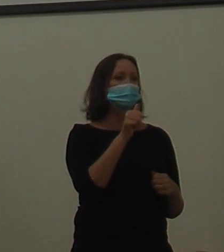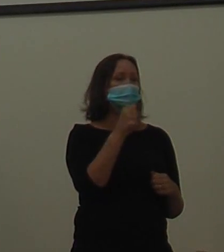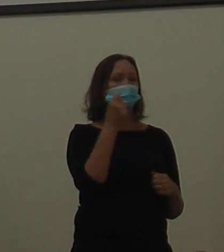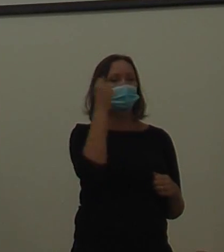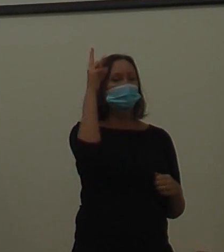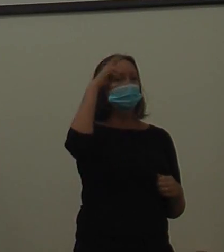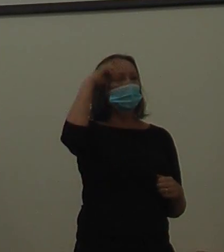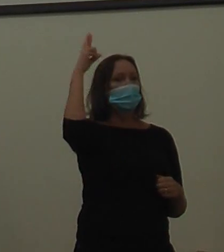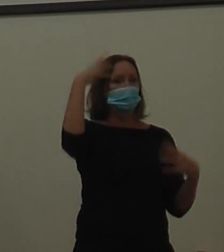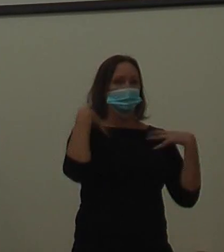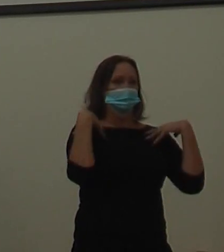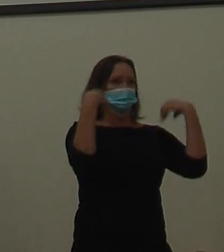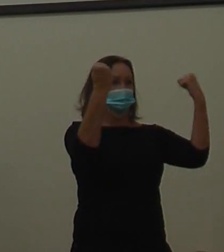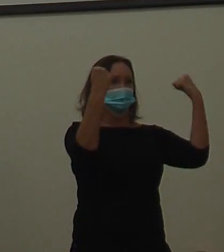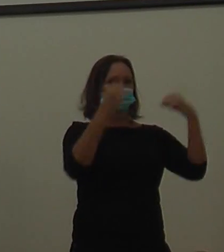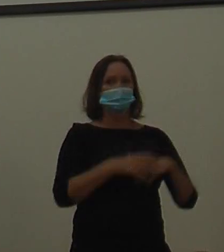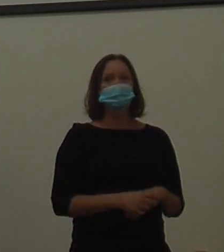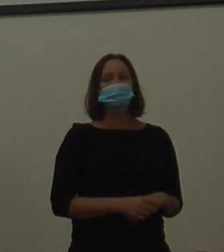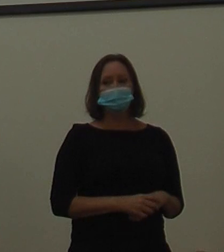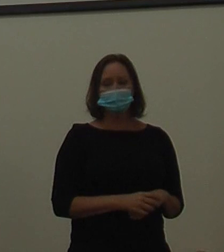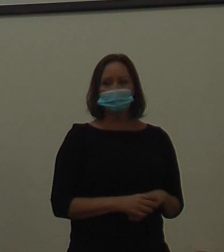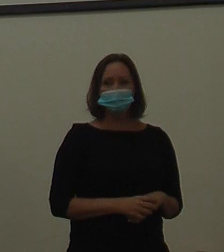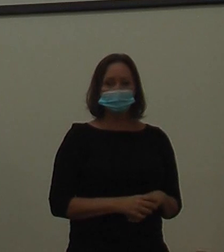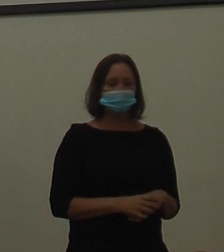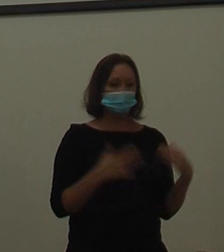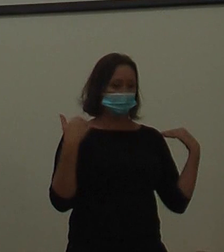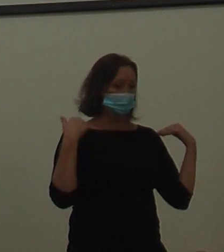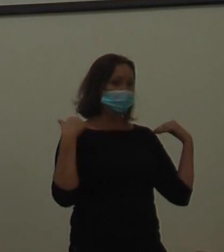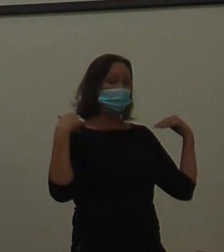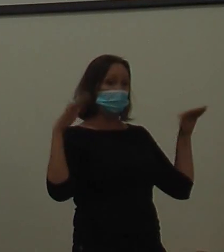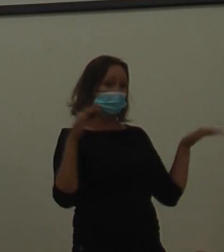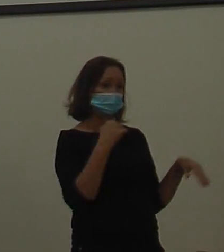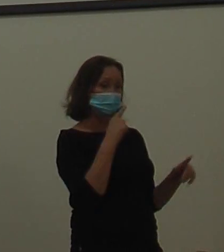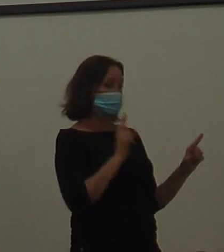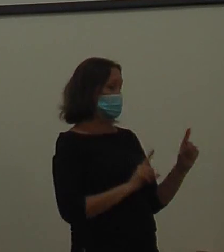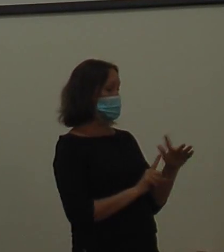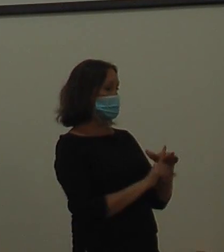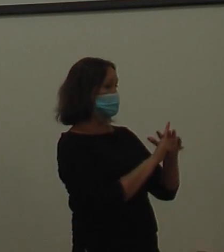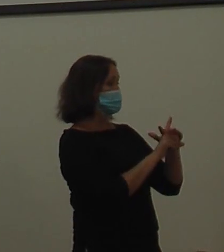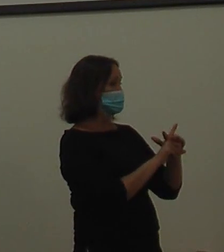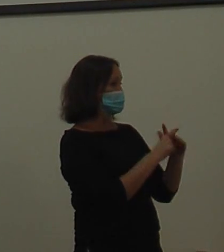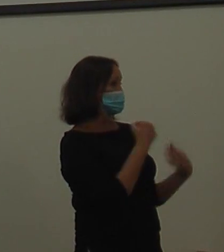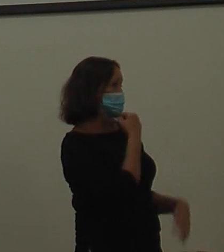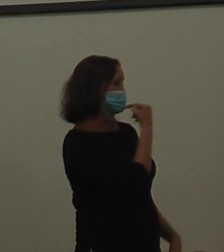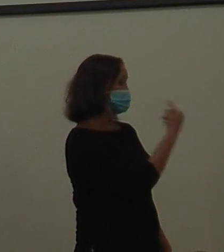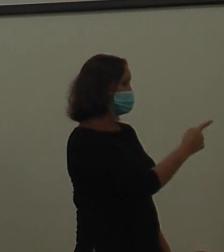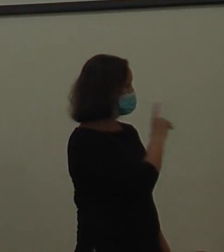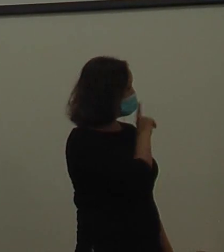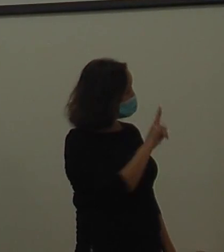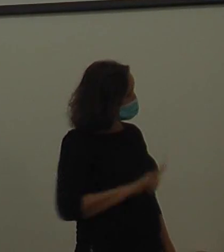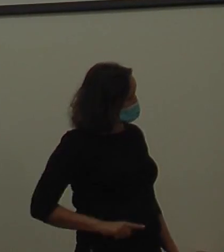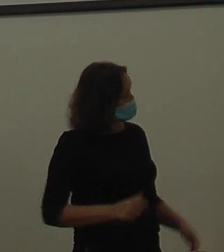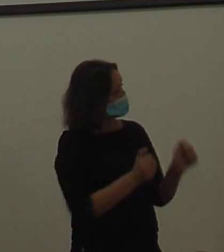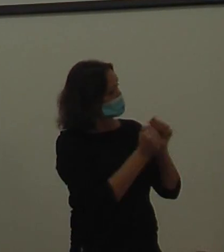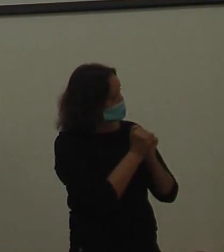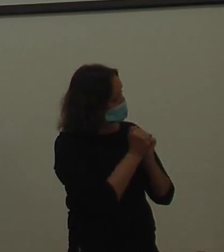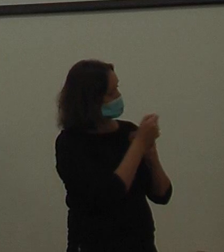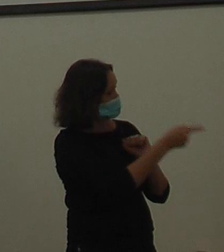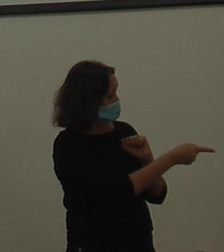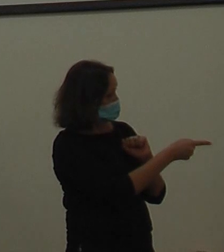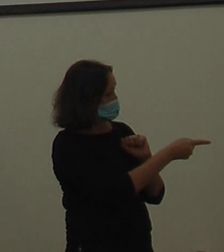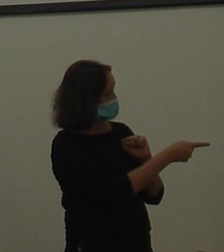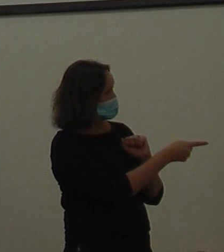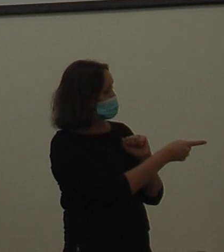In verse 12, he says, "And the angel of the Lord appeared to him and said to him, 'The Lord is with you,